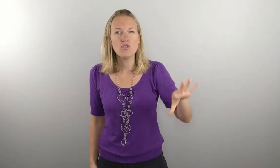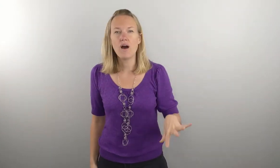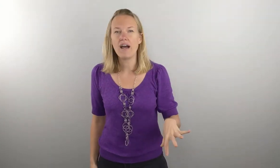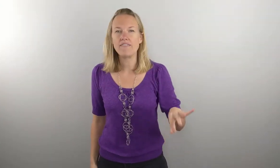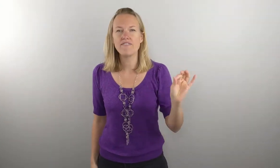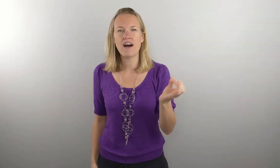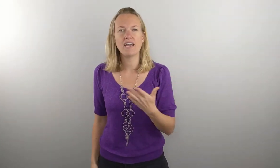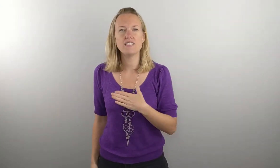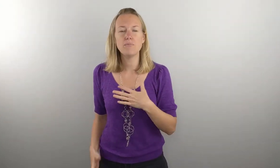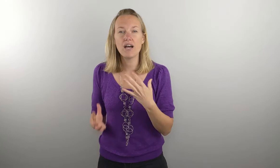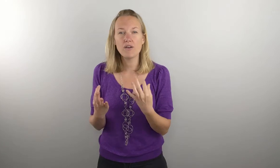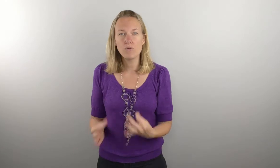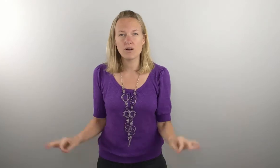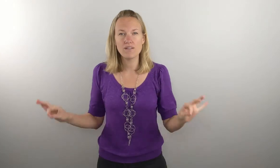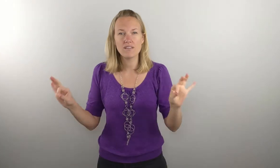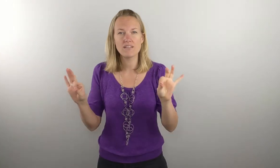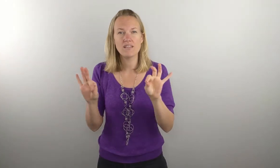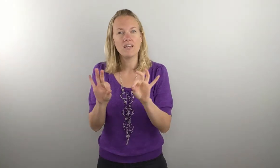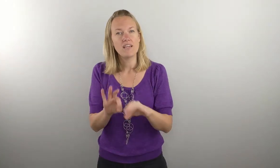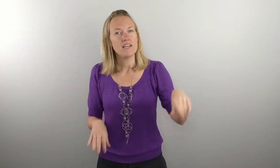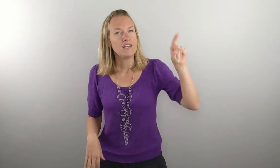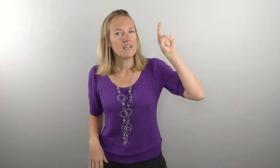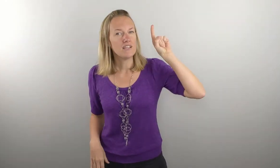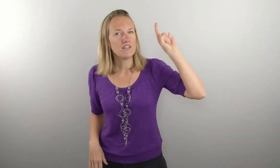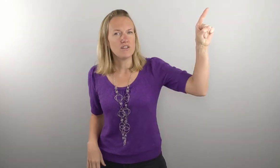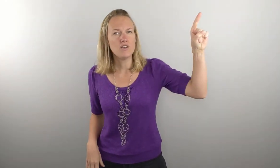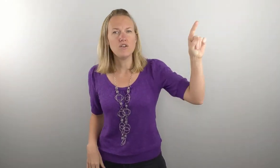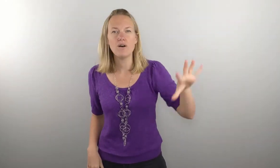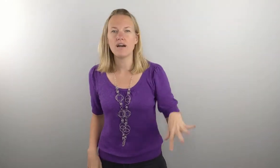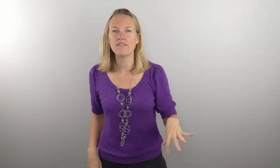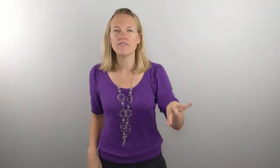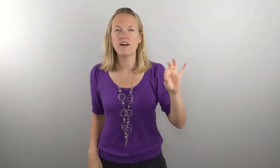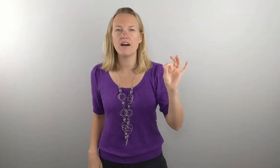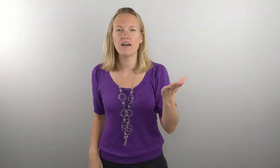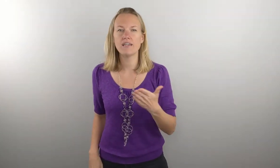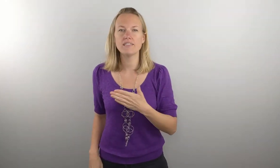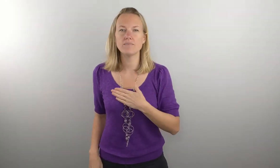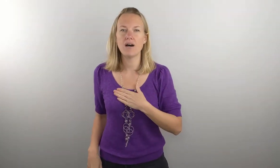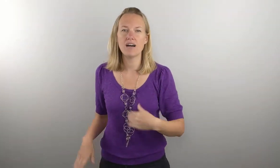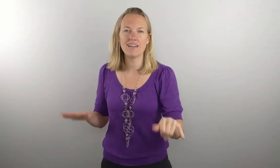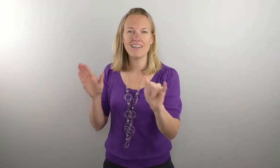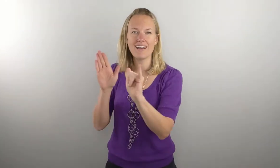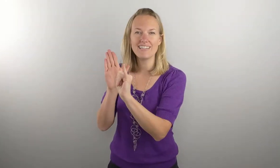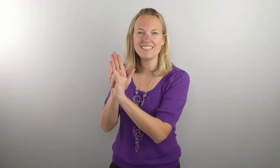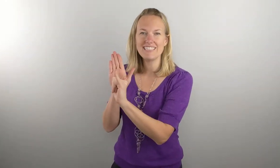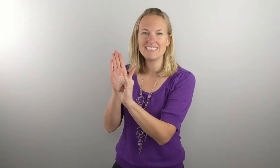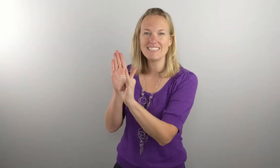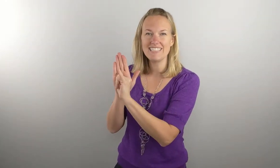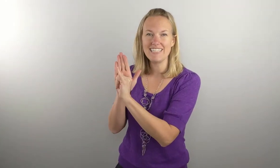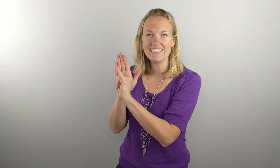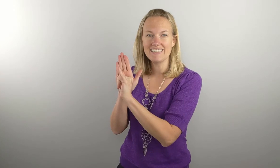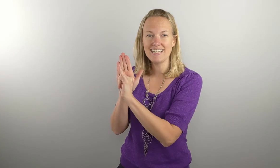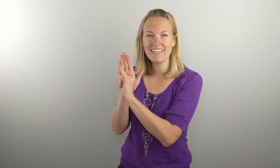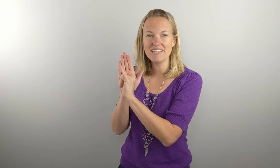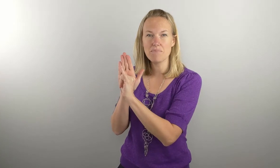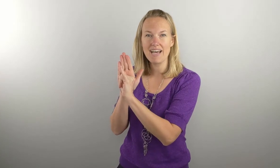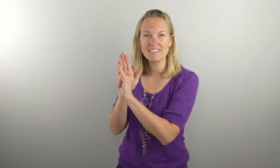I find my worth. In you I find my identity. Okay, and then back to